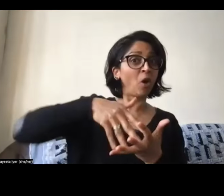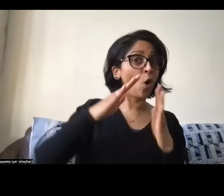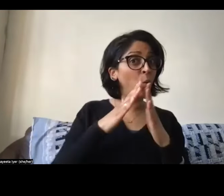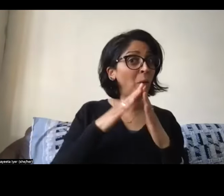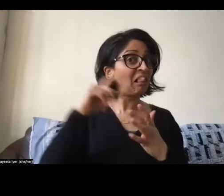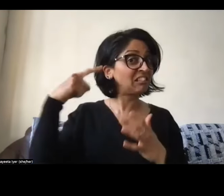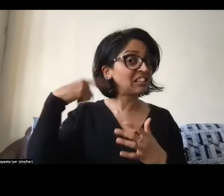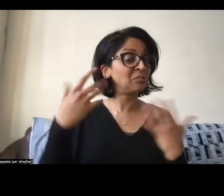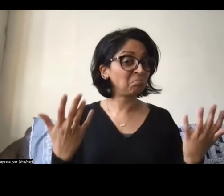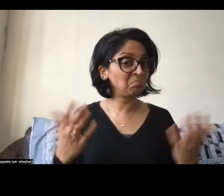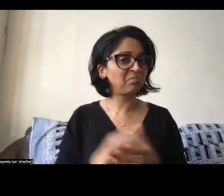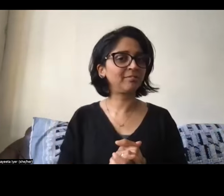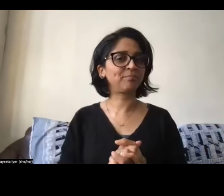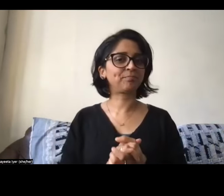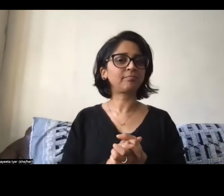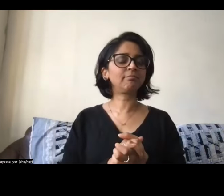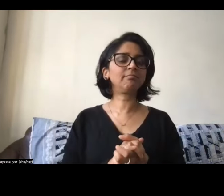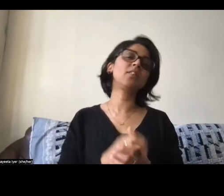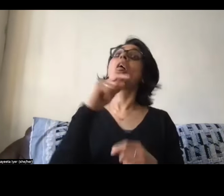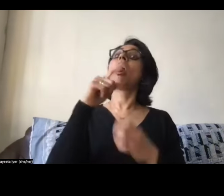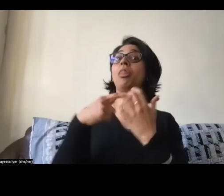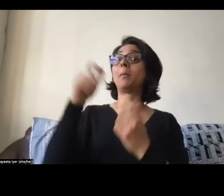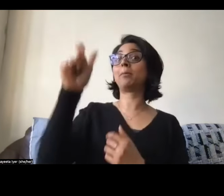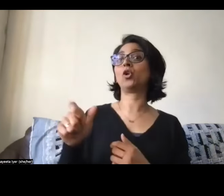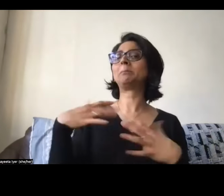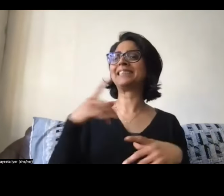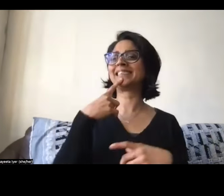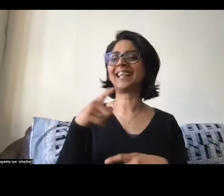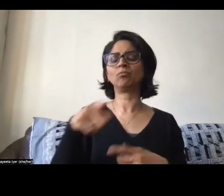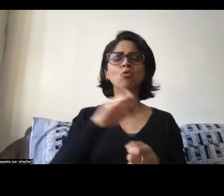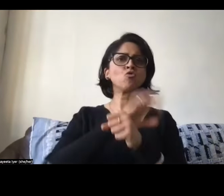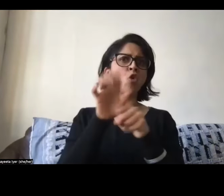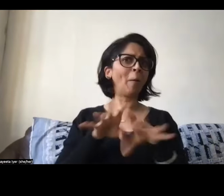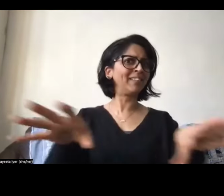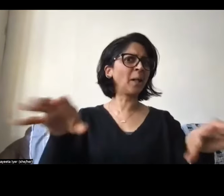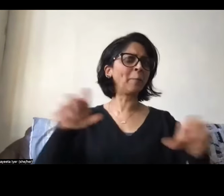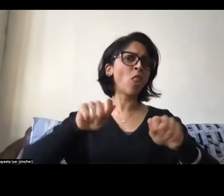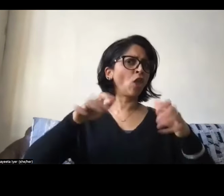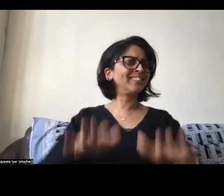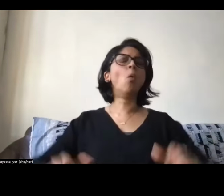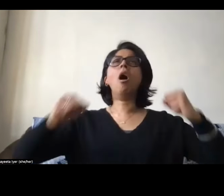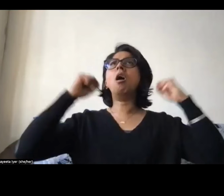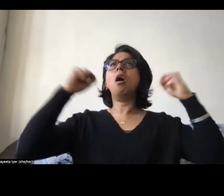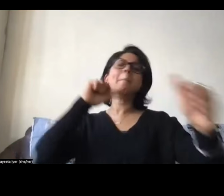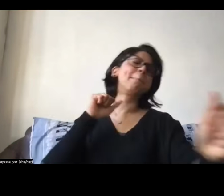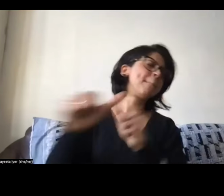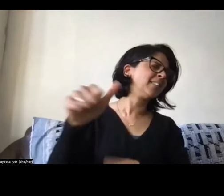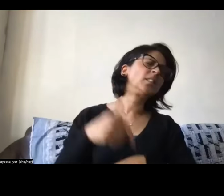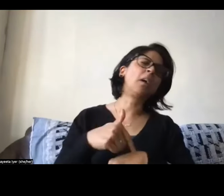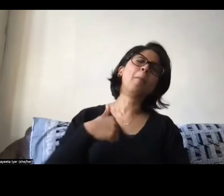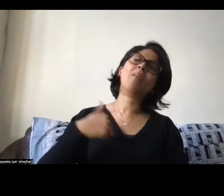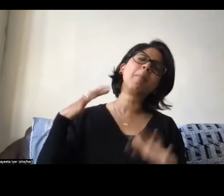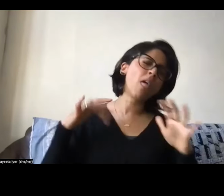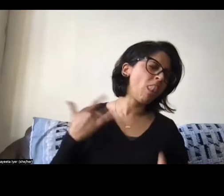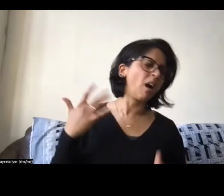So now she's feeling much more at home in the UK as a result. One person said that throughout